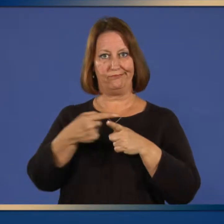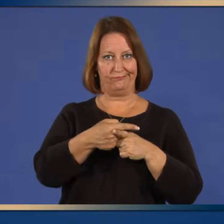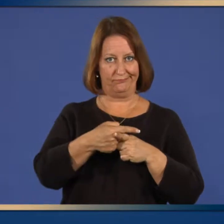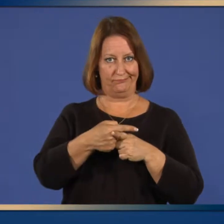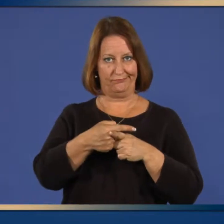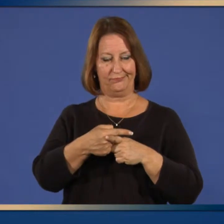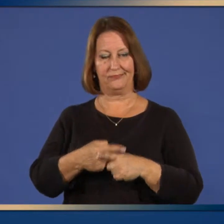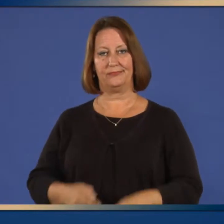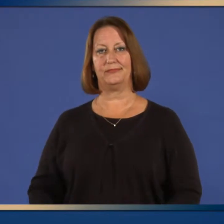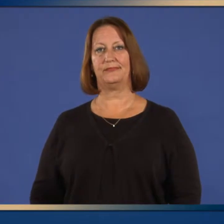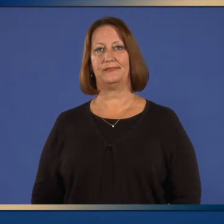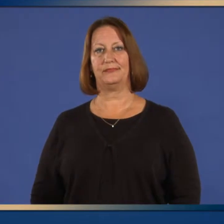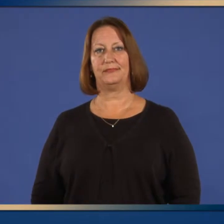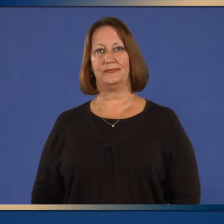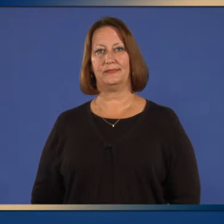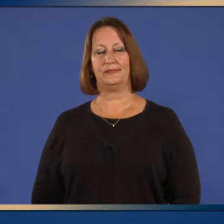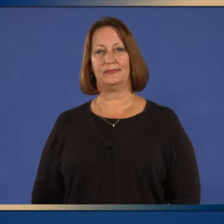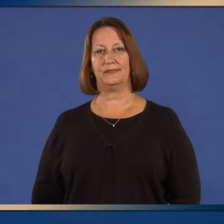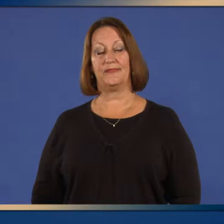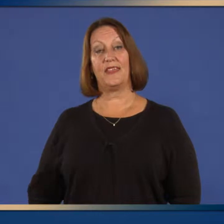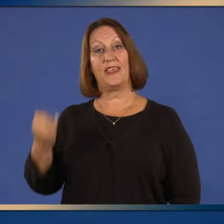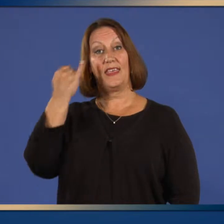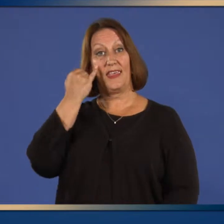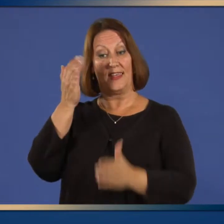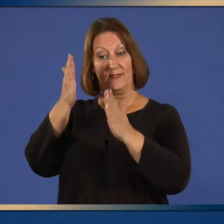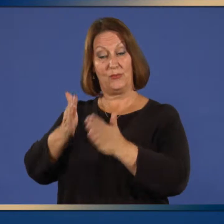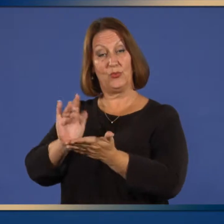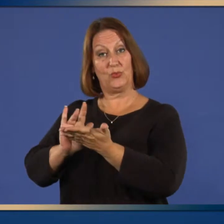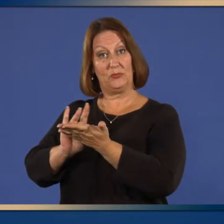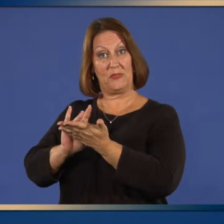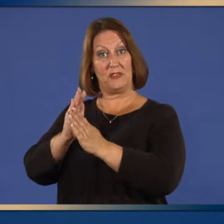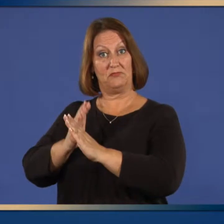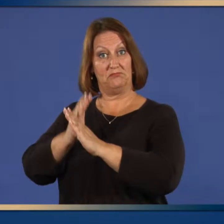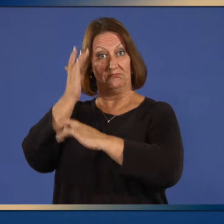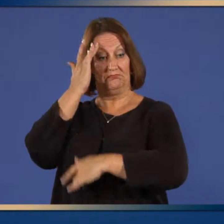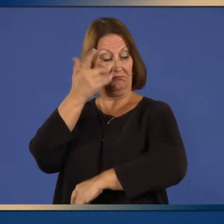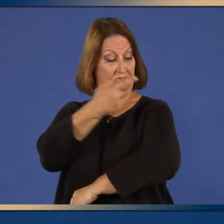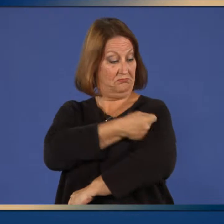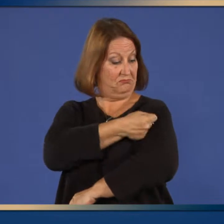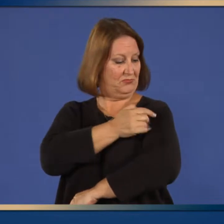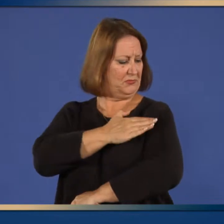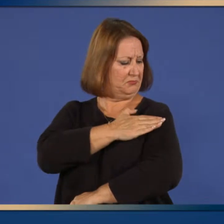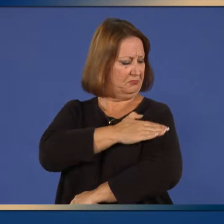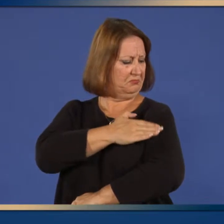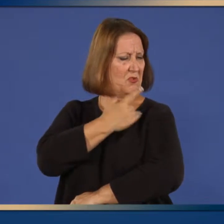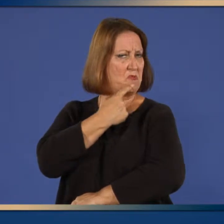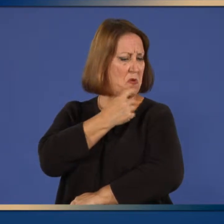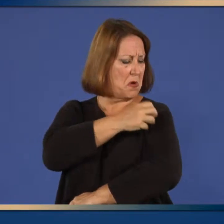vaccine. A local reaction is not a contraindication.